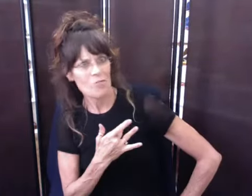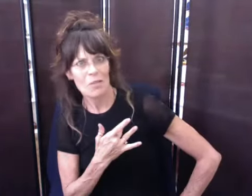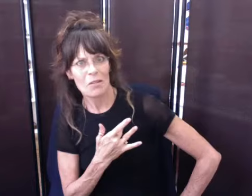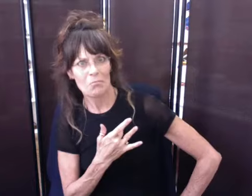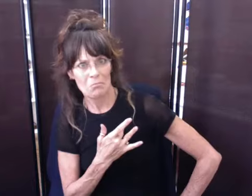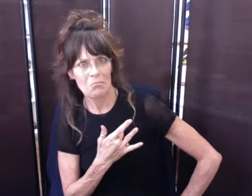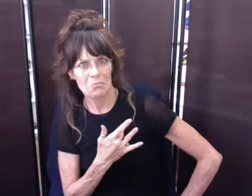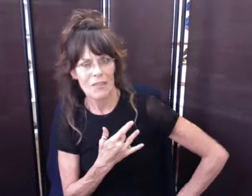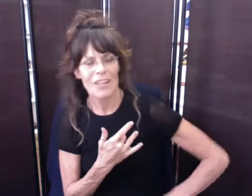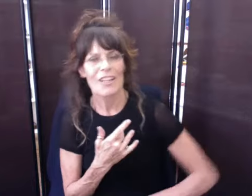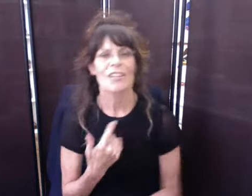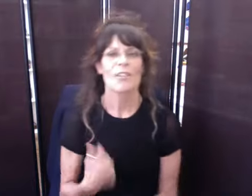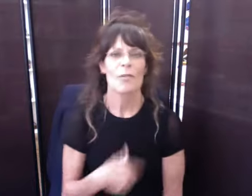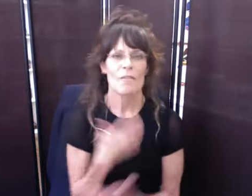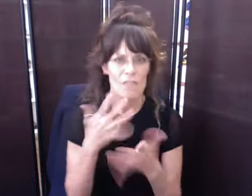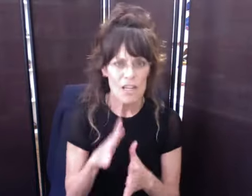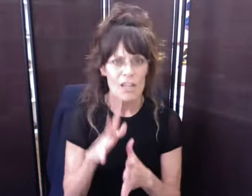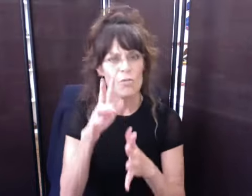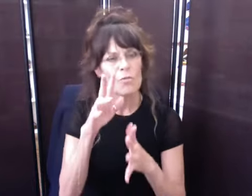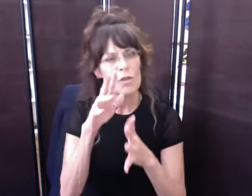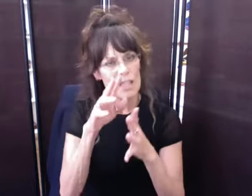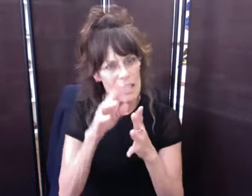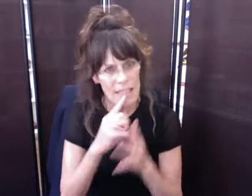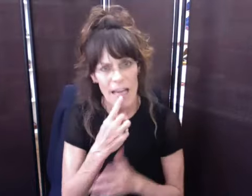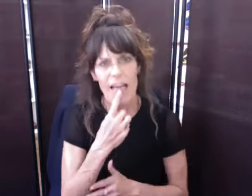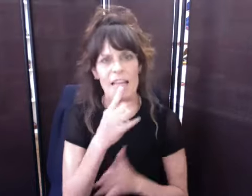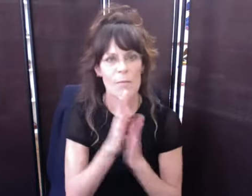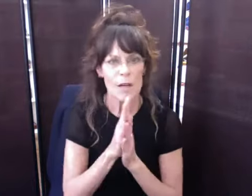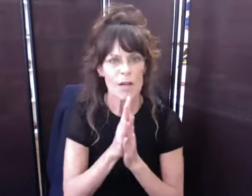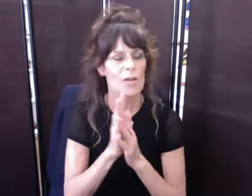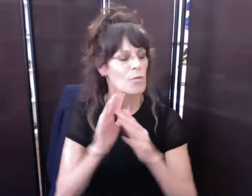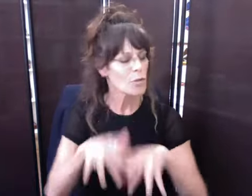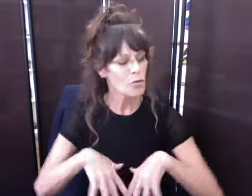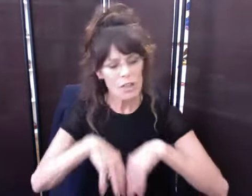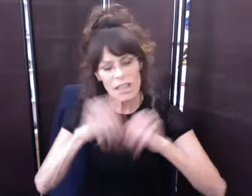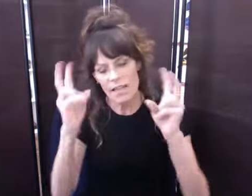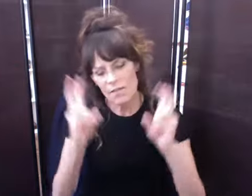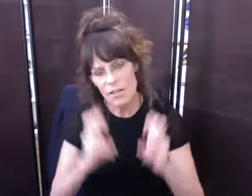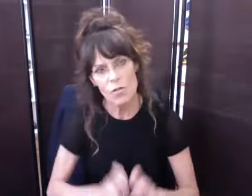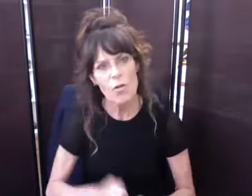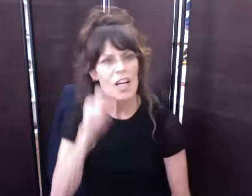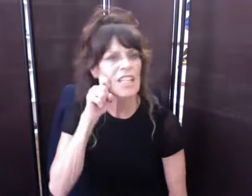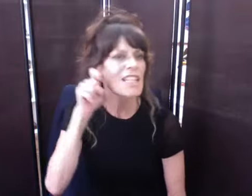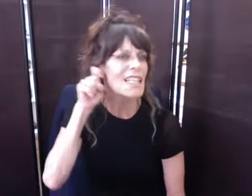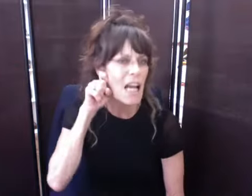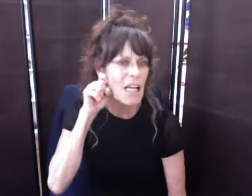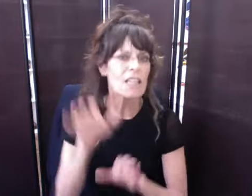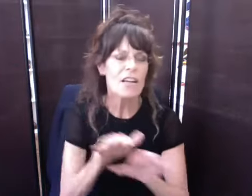we finished those. We said the prayers in fear. We went on to sex conduct. And we went through this whole thing on sex conduct. You see, I thought sex was a